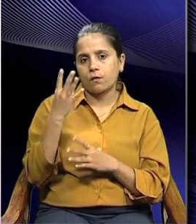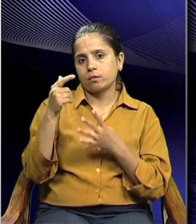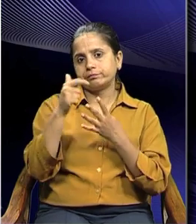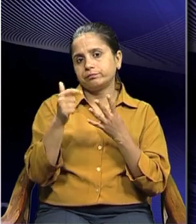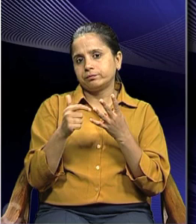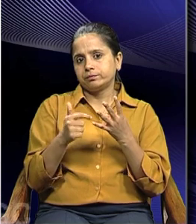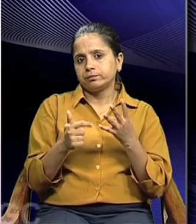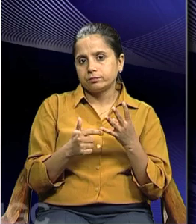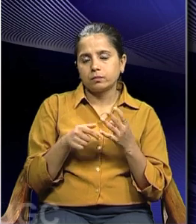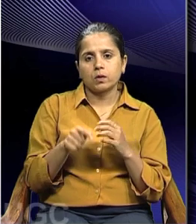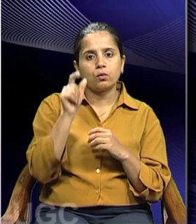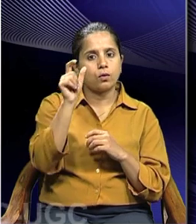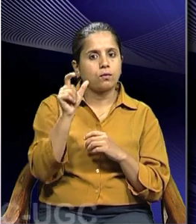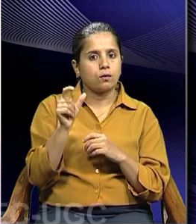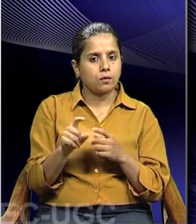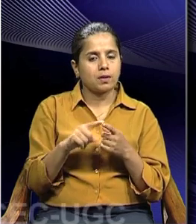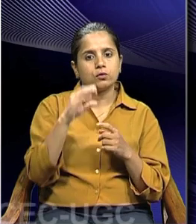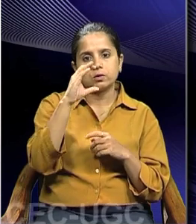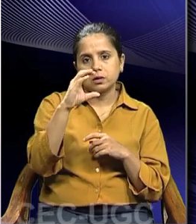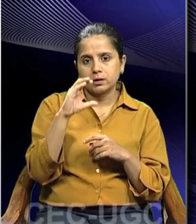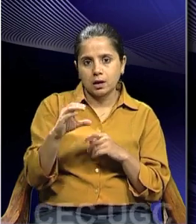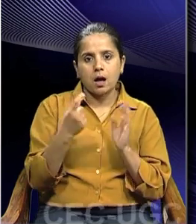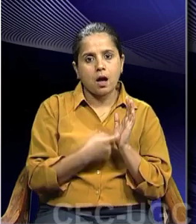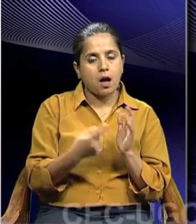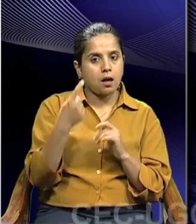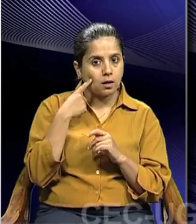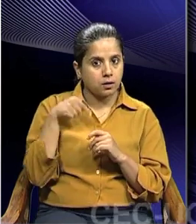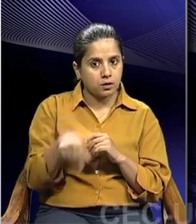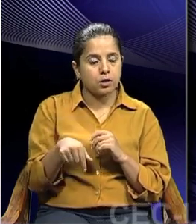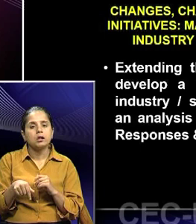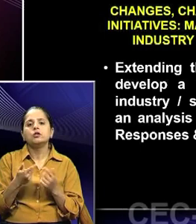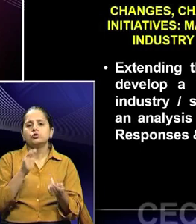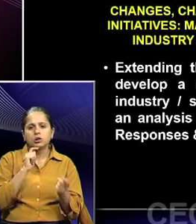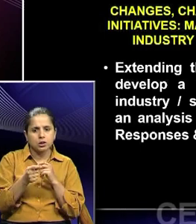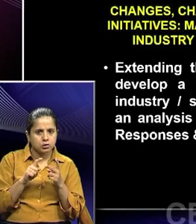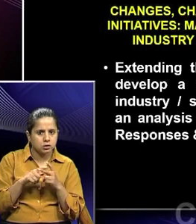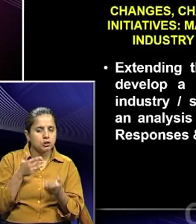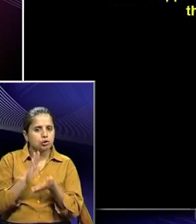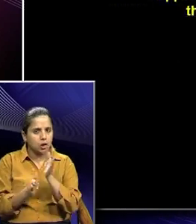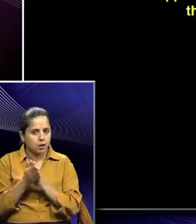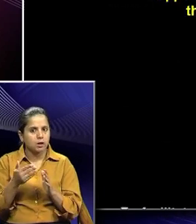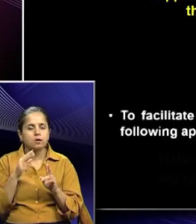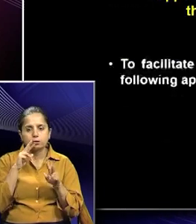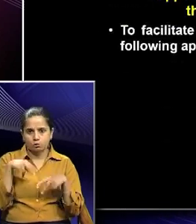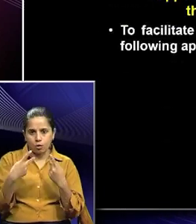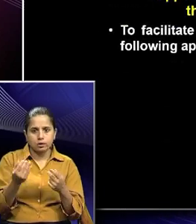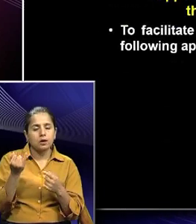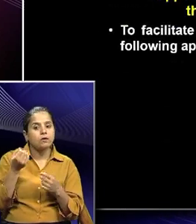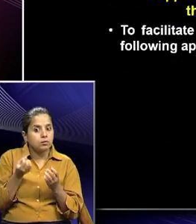important words, that is CCRI: changes, challenges, responses and